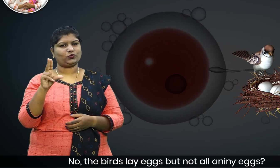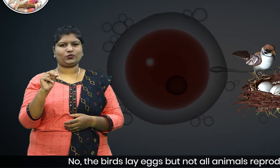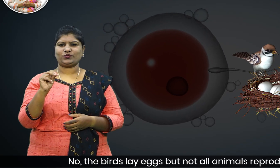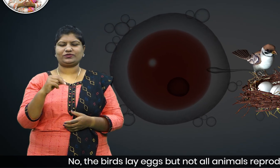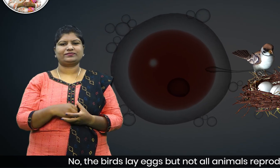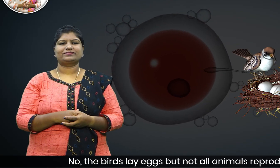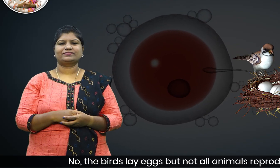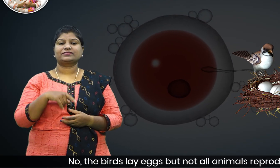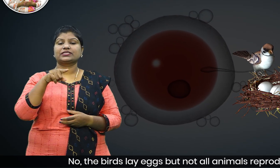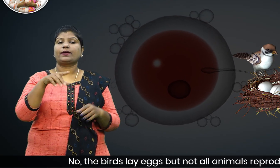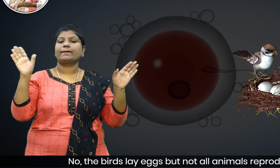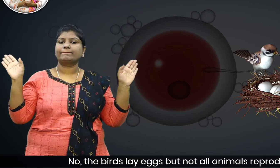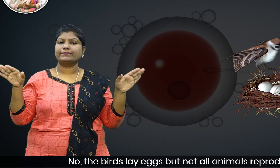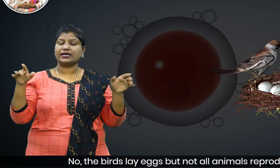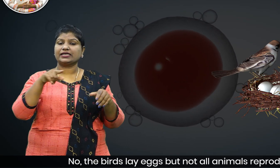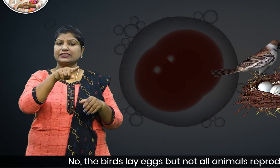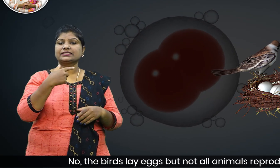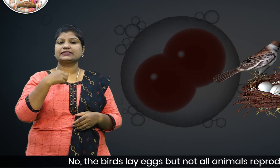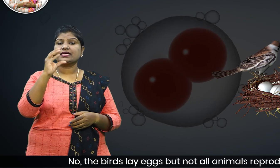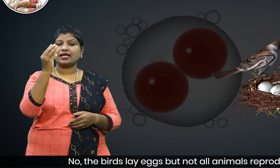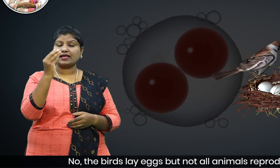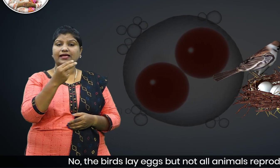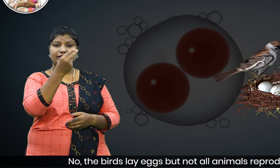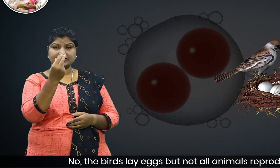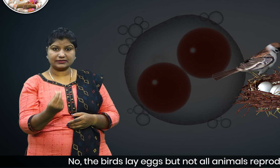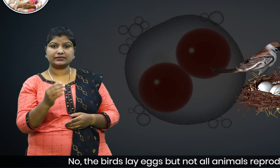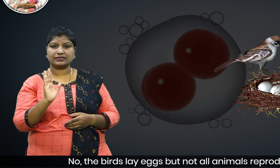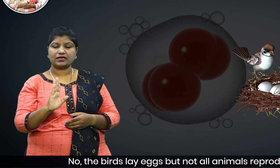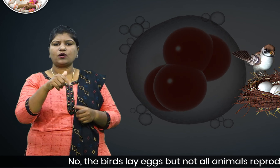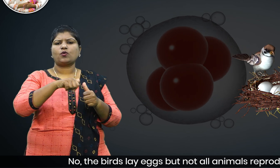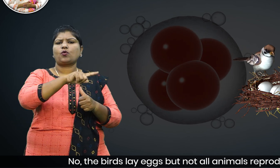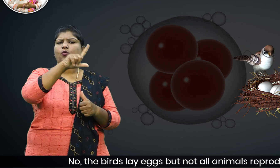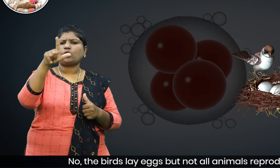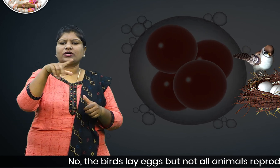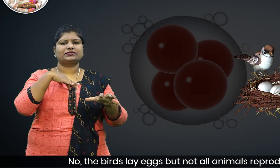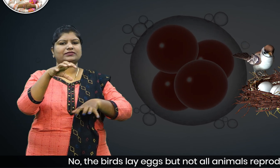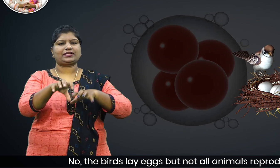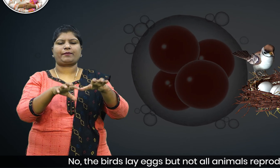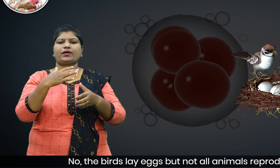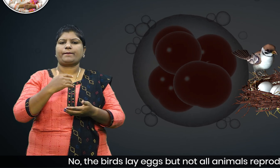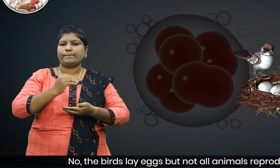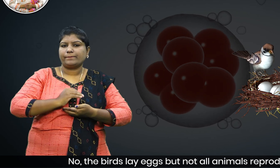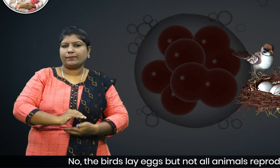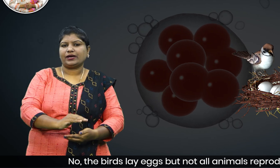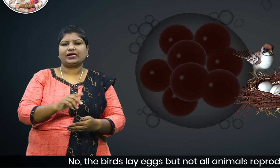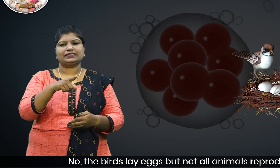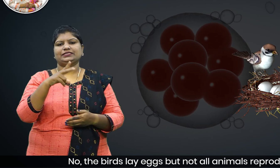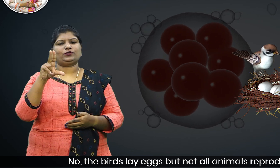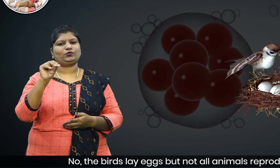No. The birds lay eggs, but not all animals reproduce by eggs.